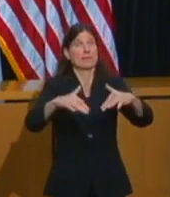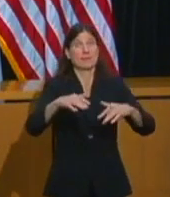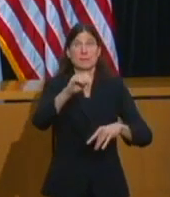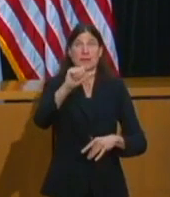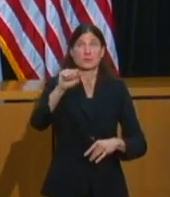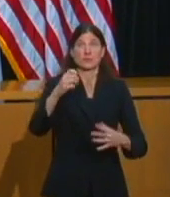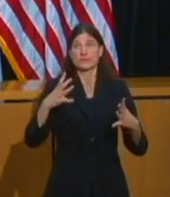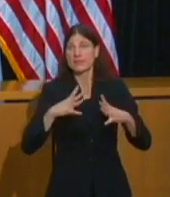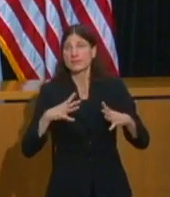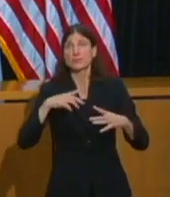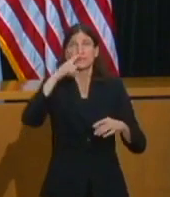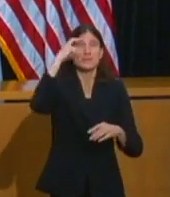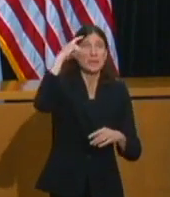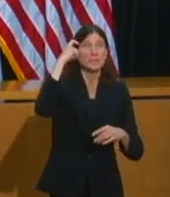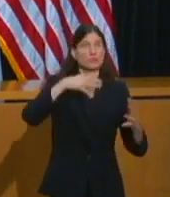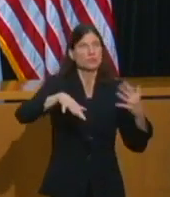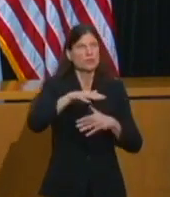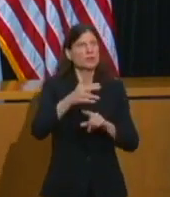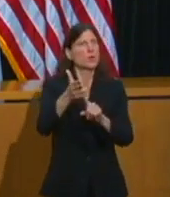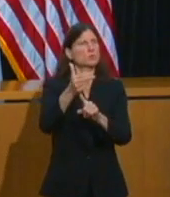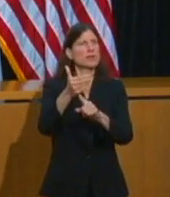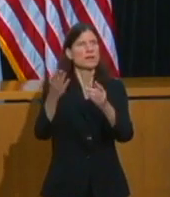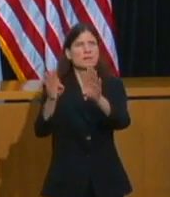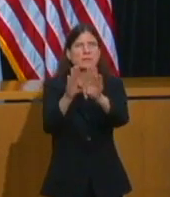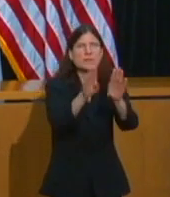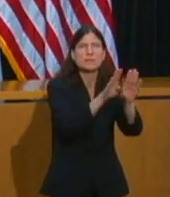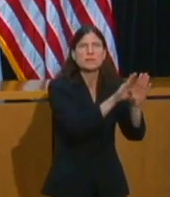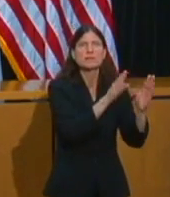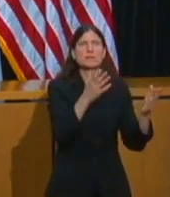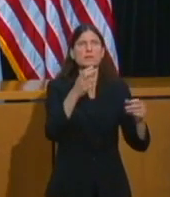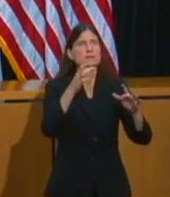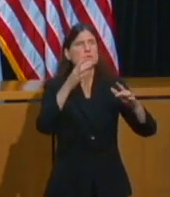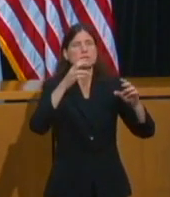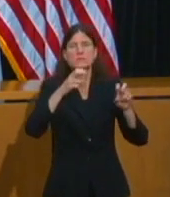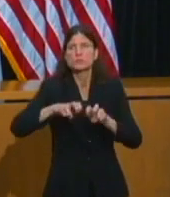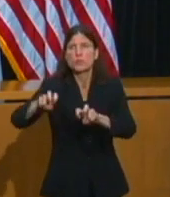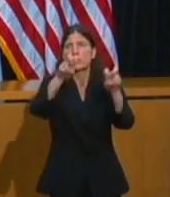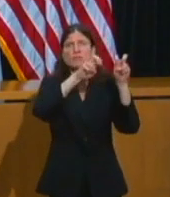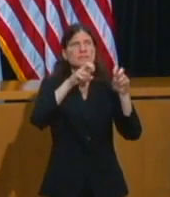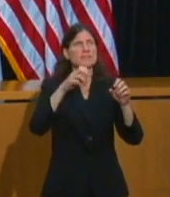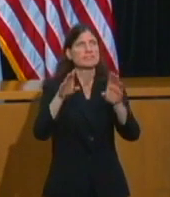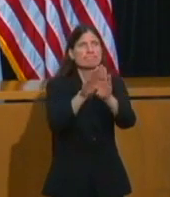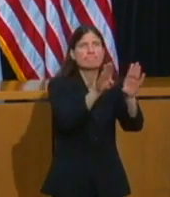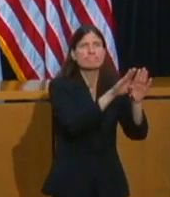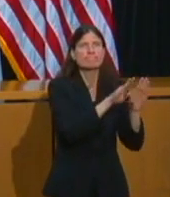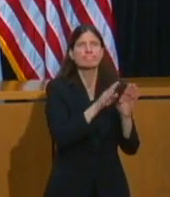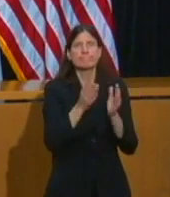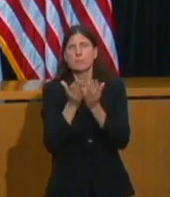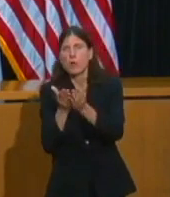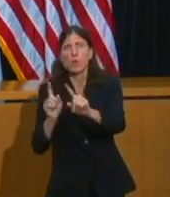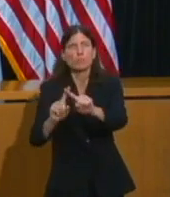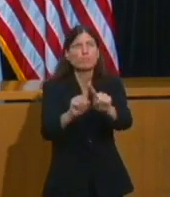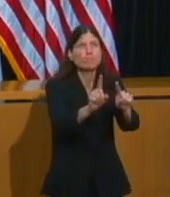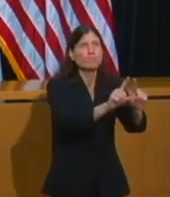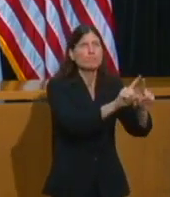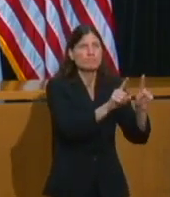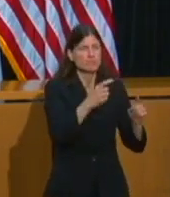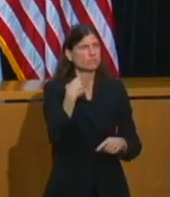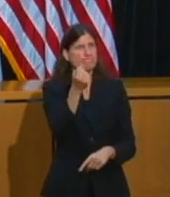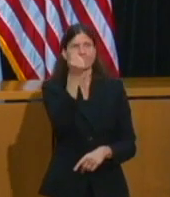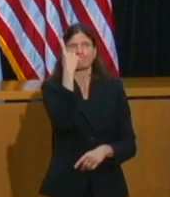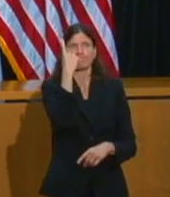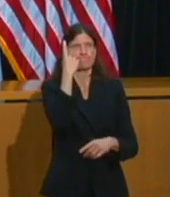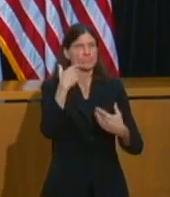local retailers have made and are incredibly grateful to small business owners who did their part to slow the spread of